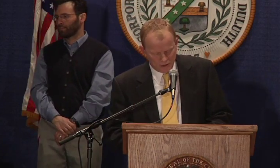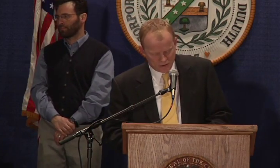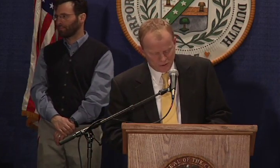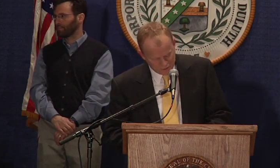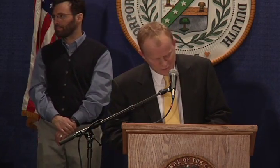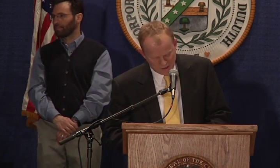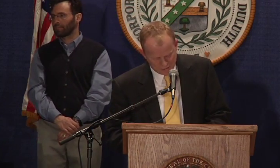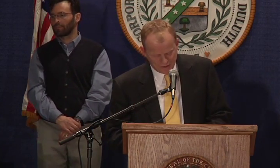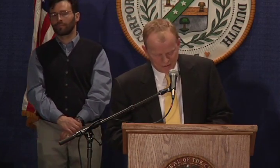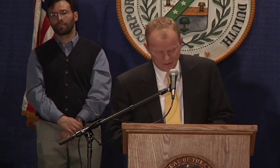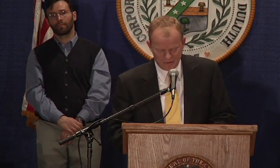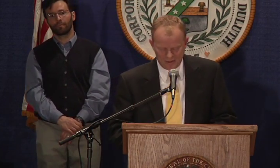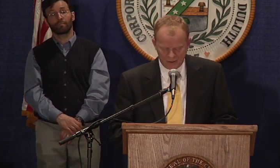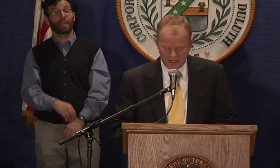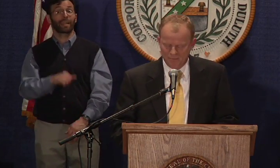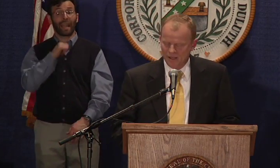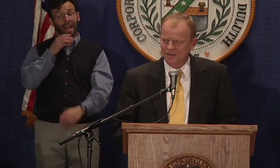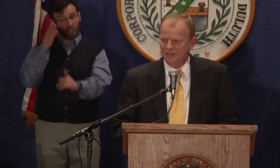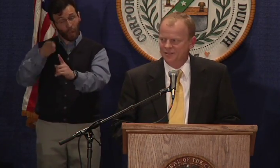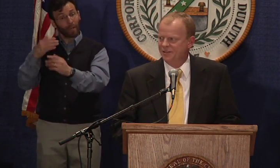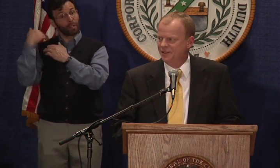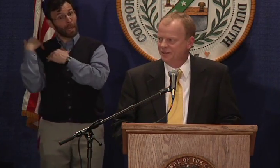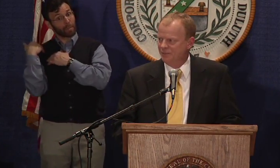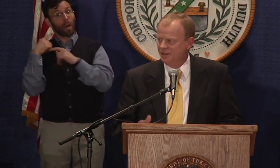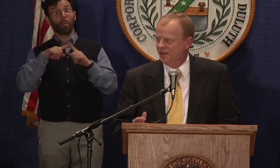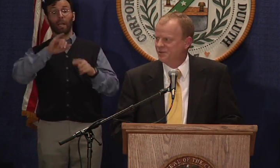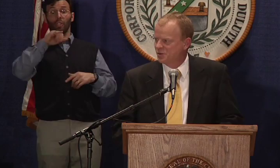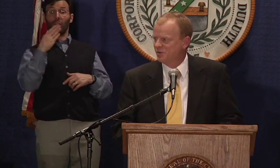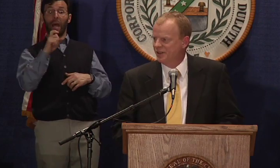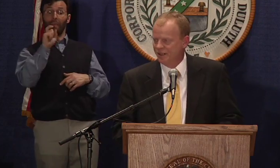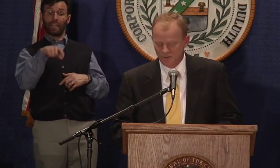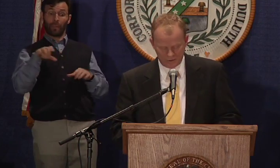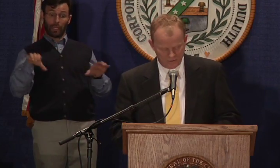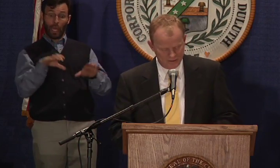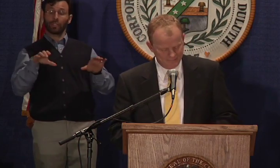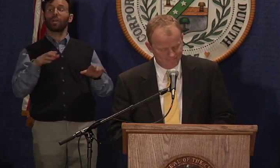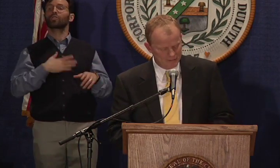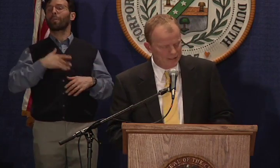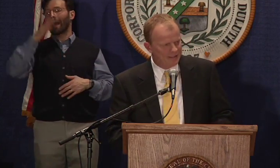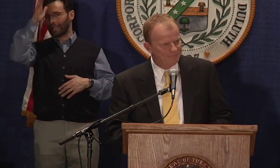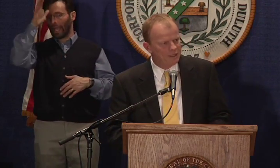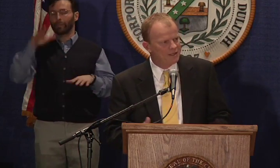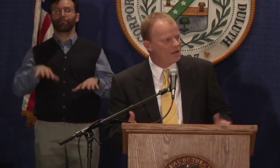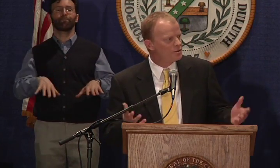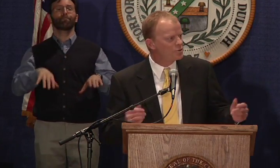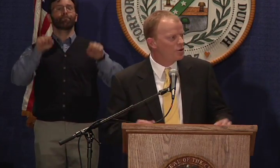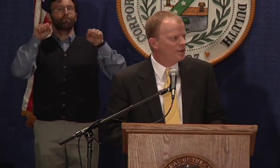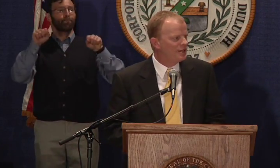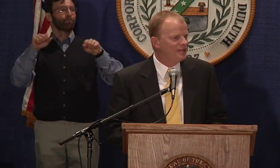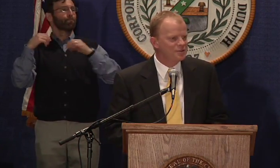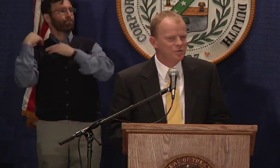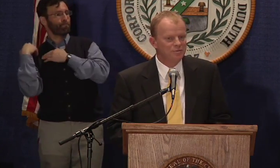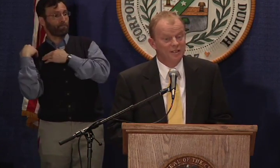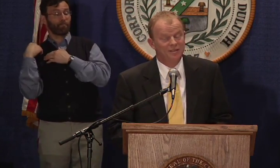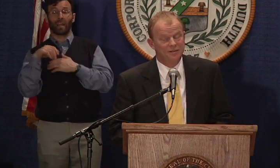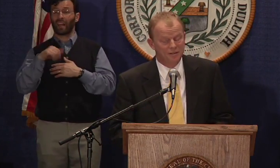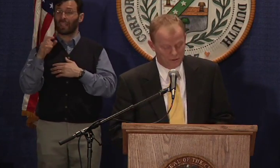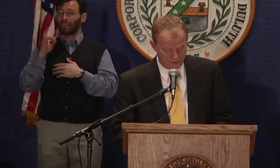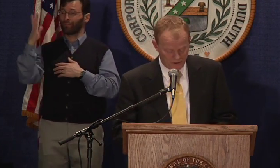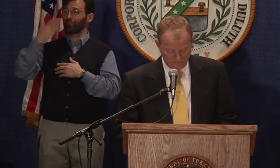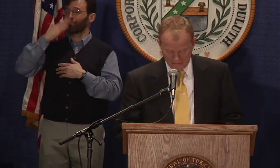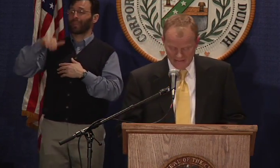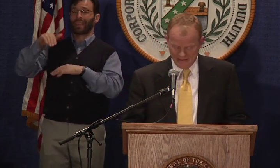not his direct responsibility, but a job that needed to be done, so my dad served. On another stormy night, this one being